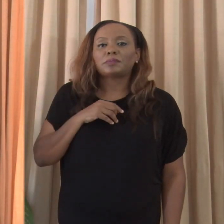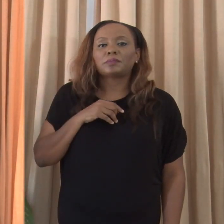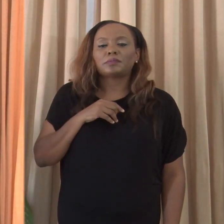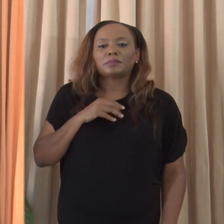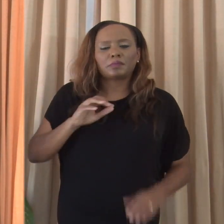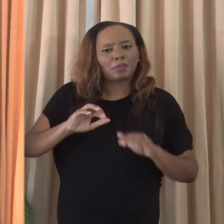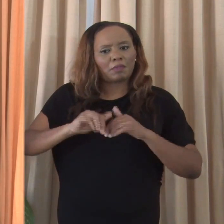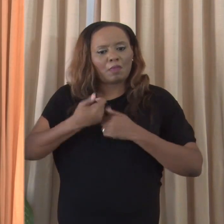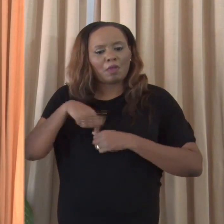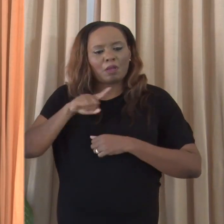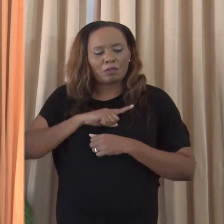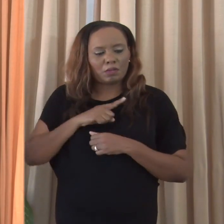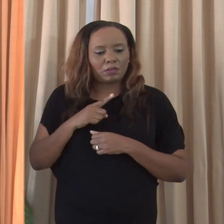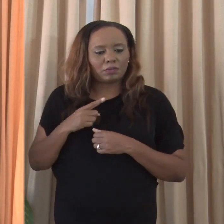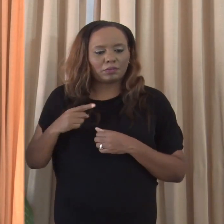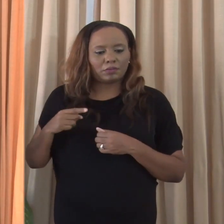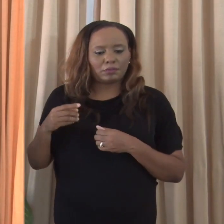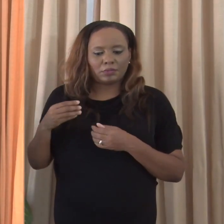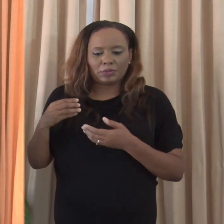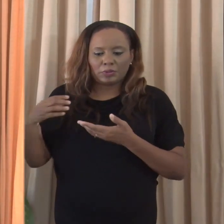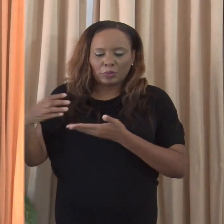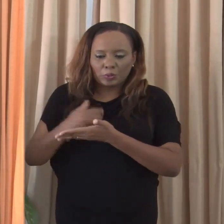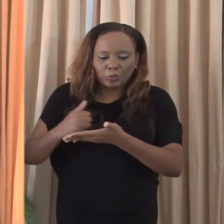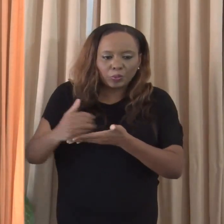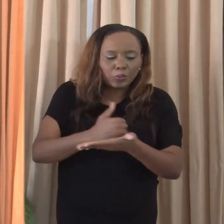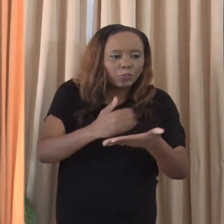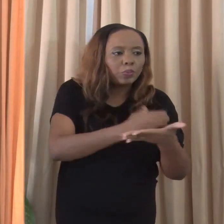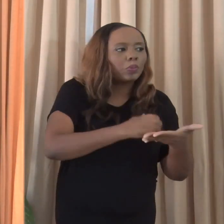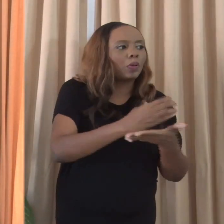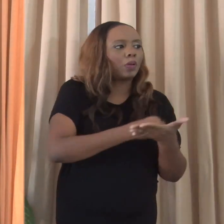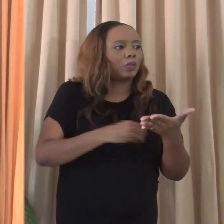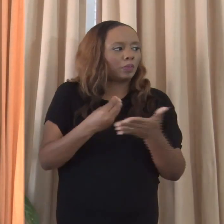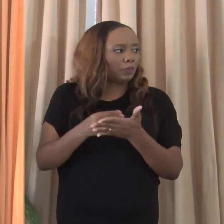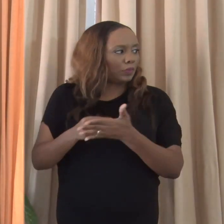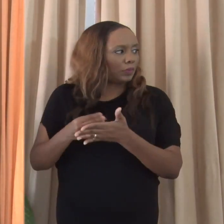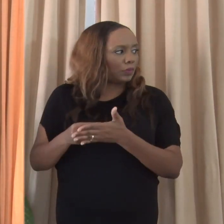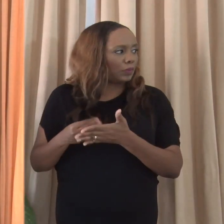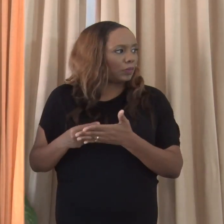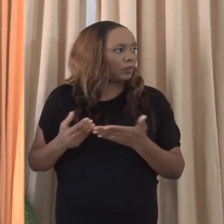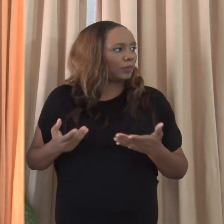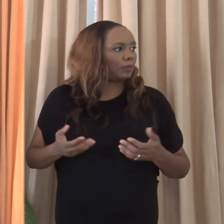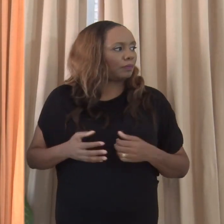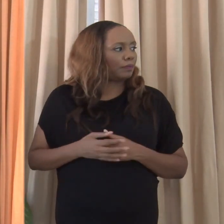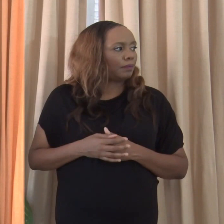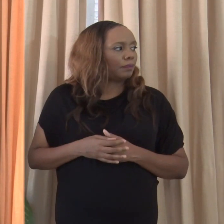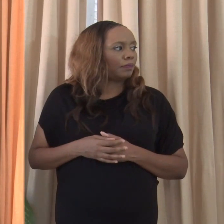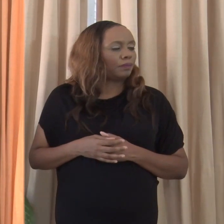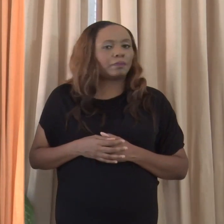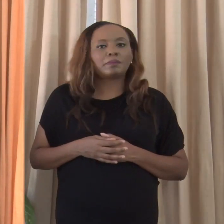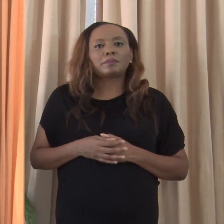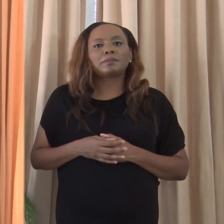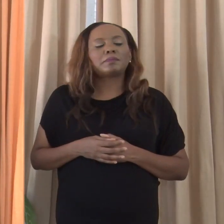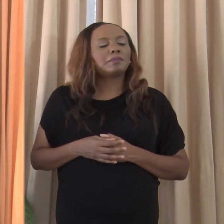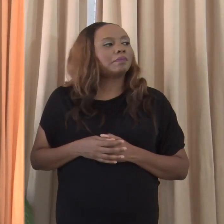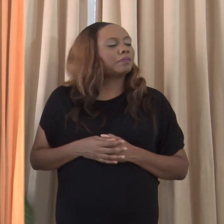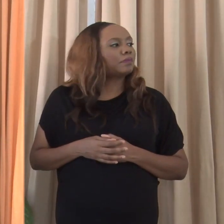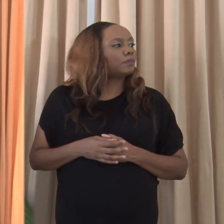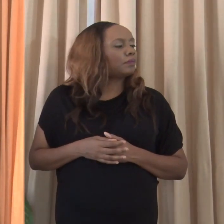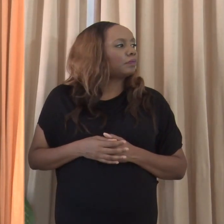a means of generating activity elsewhere while this situation continues.